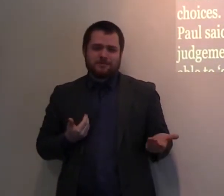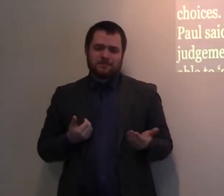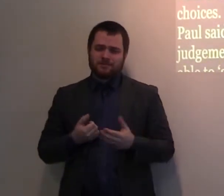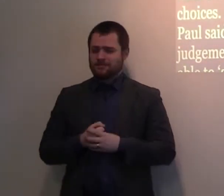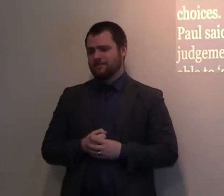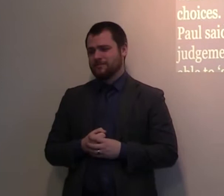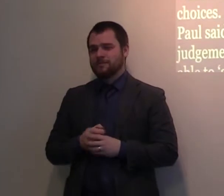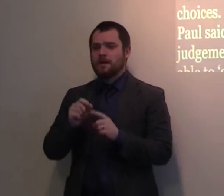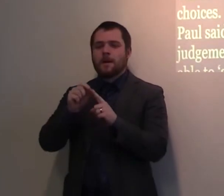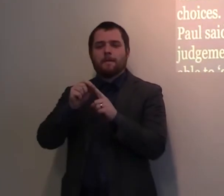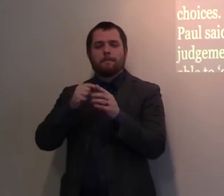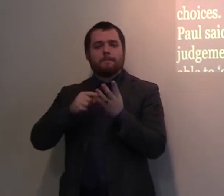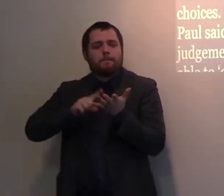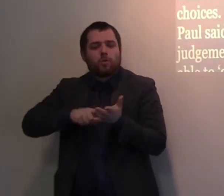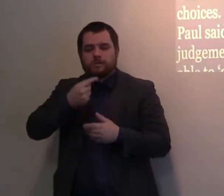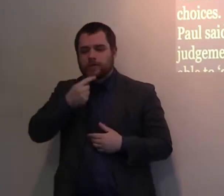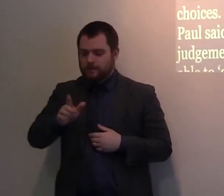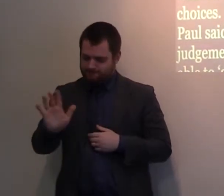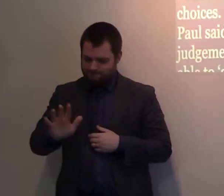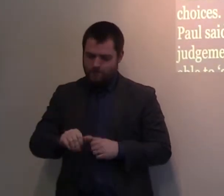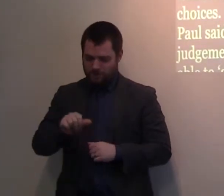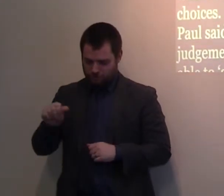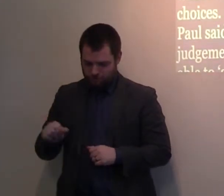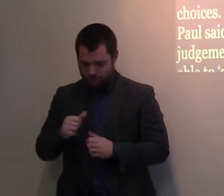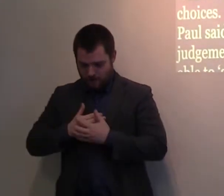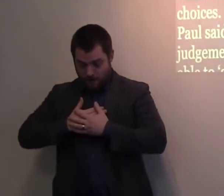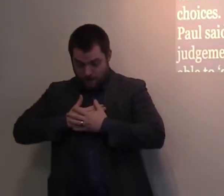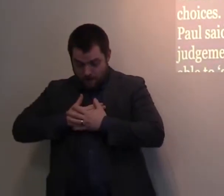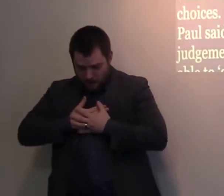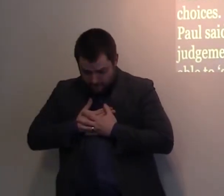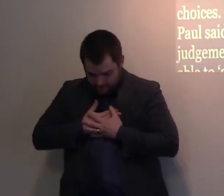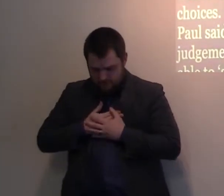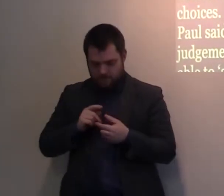Paul said that I should grow in love and judgment more.